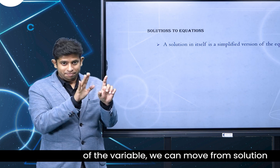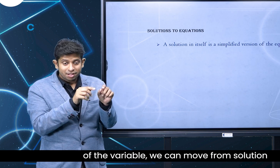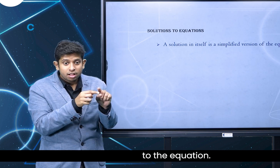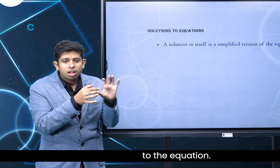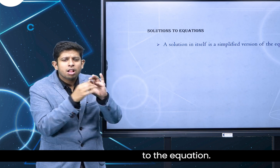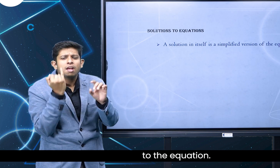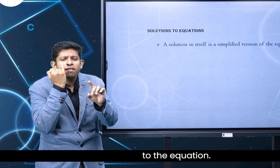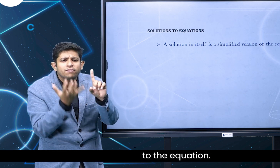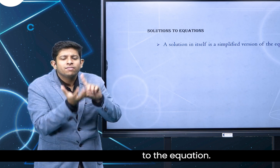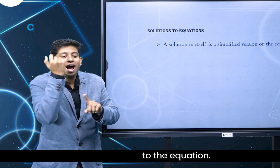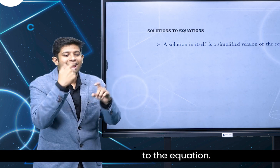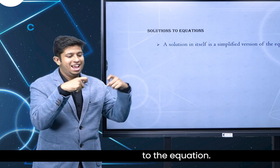solution to the equation.